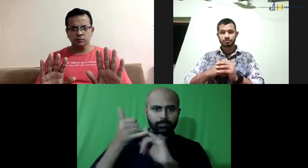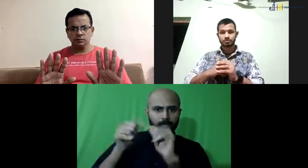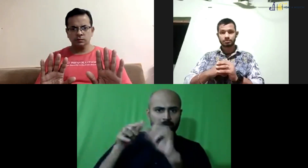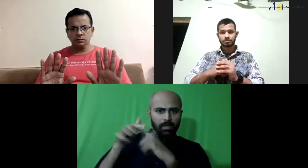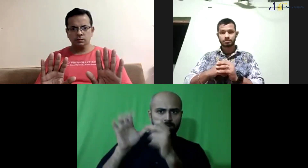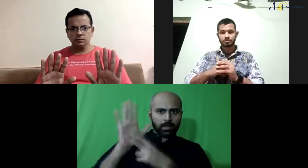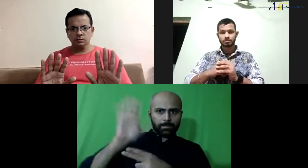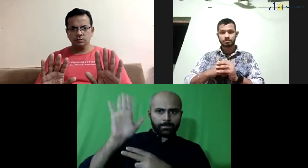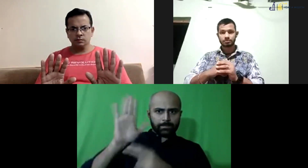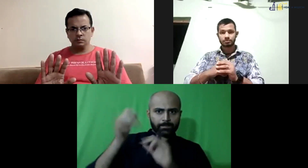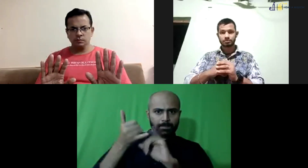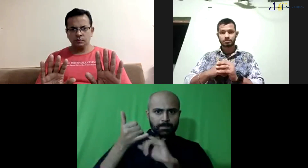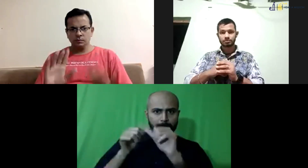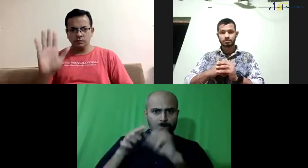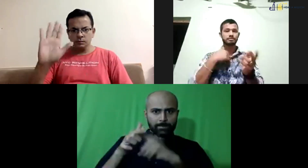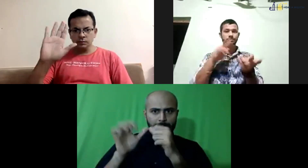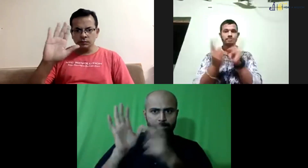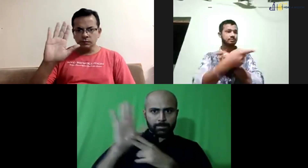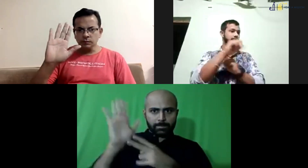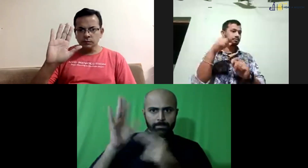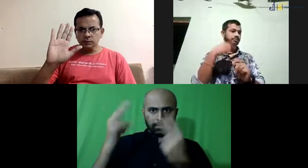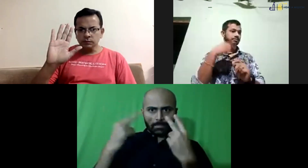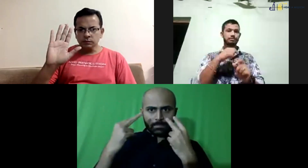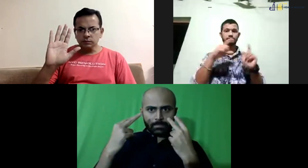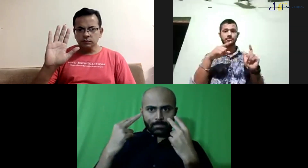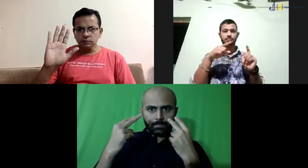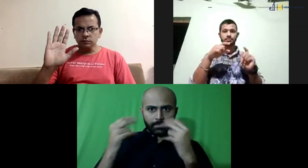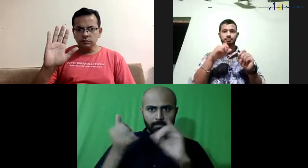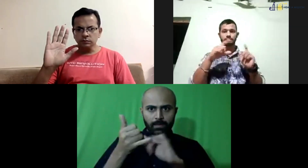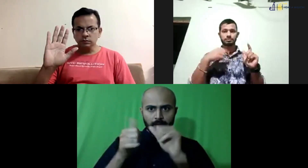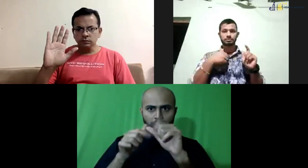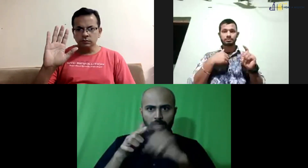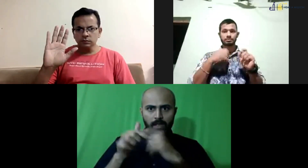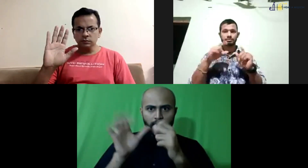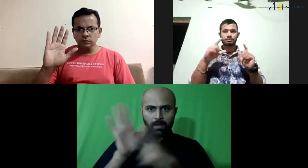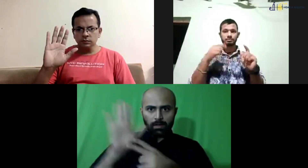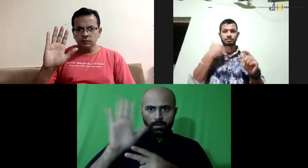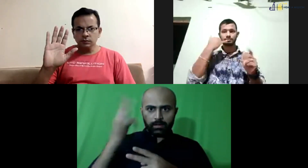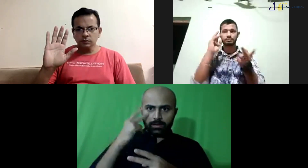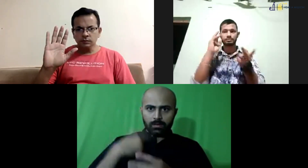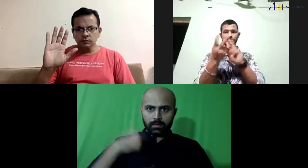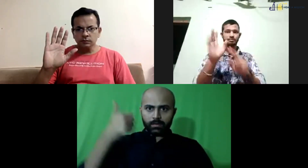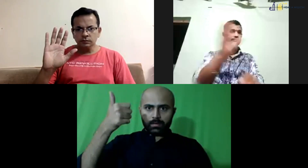but right now Sarjan looks fine. Hello, Sarjan. Can you see us?